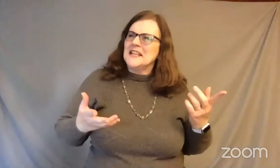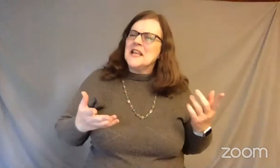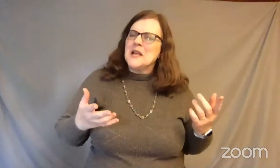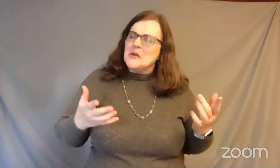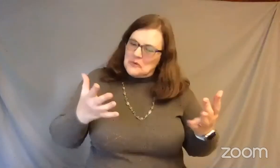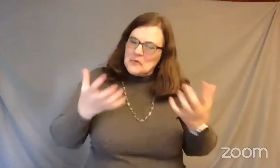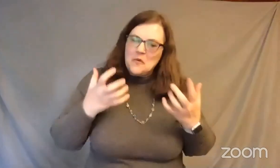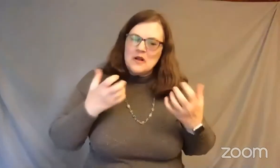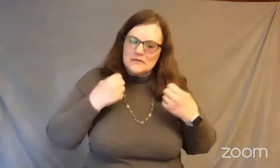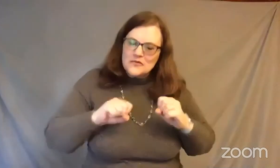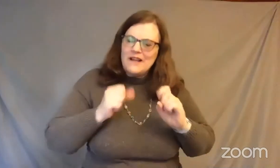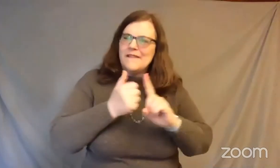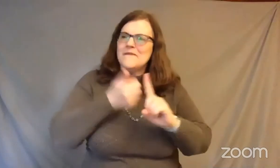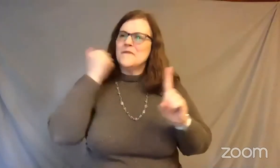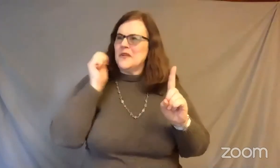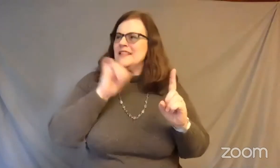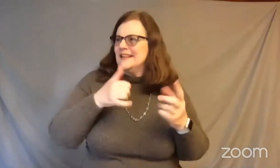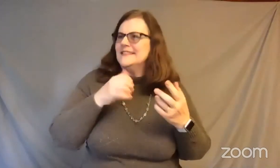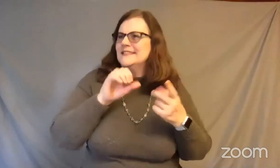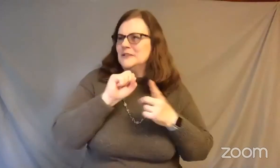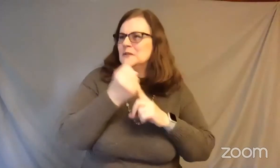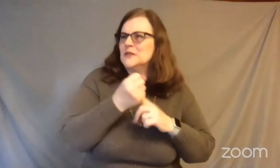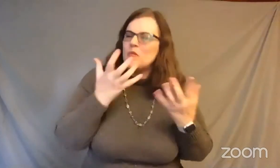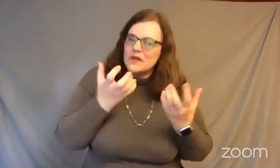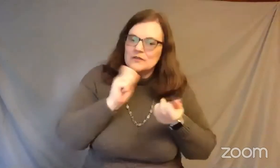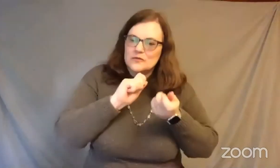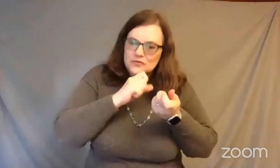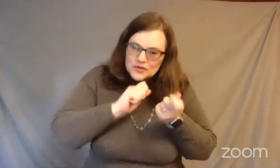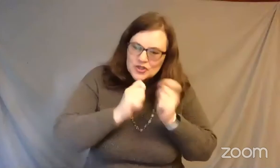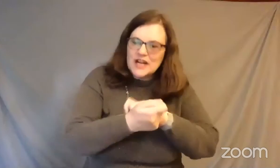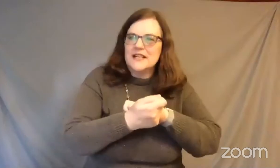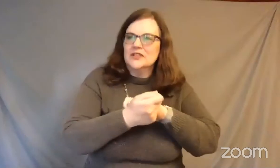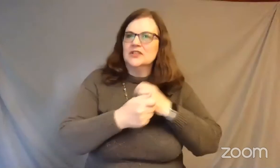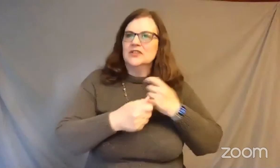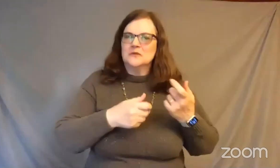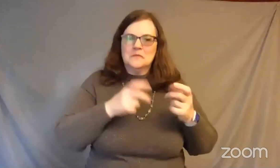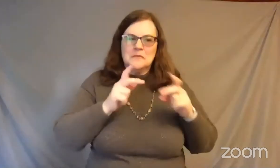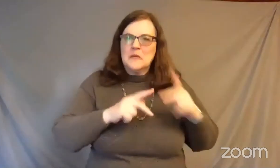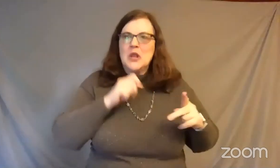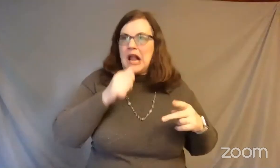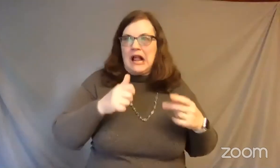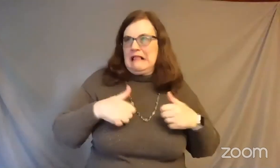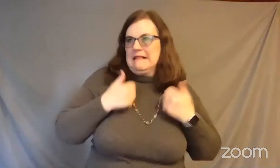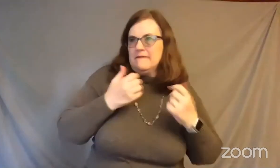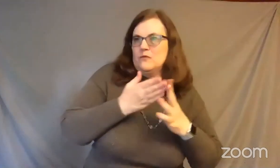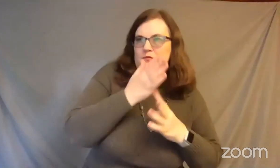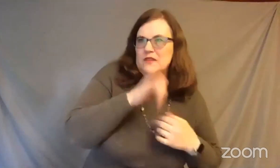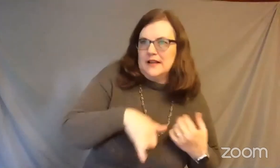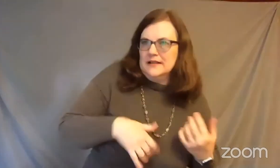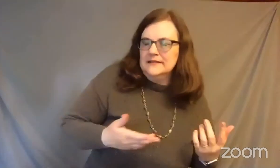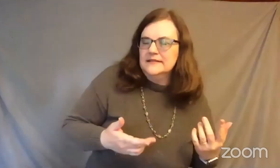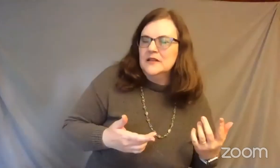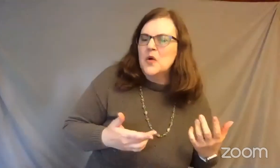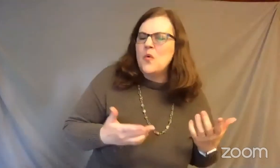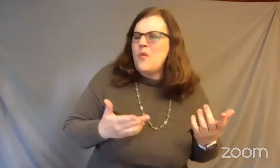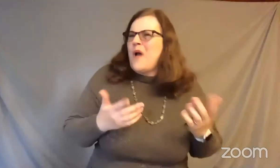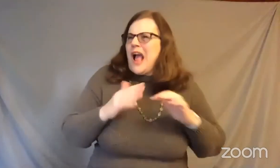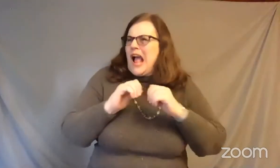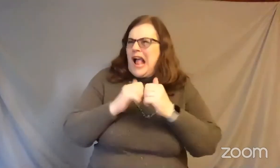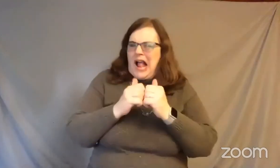But unfortunately, the studies are on people who are children who are in traumatic experiences and who should never have